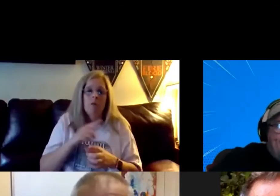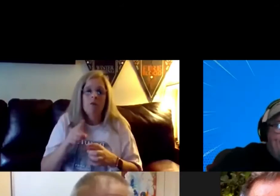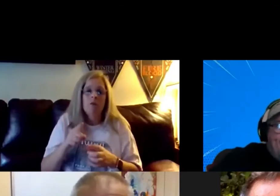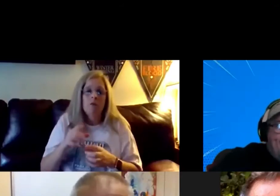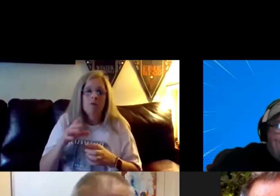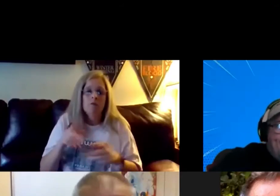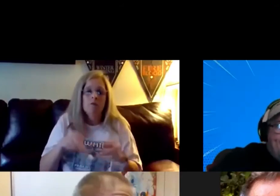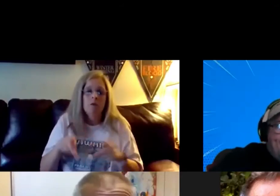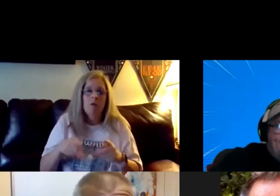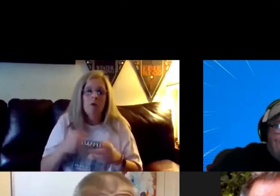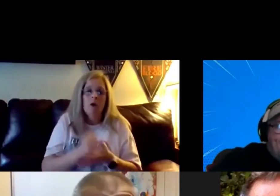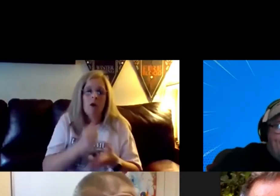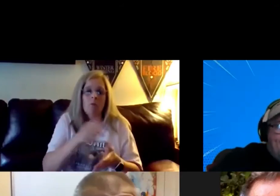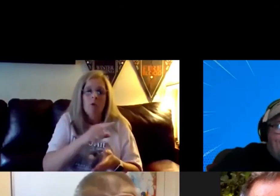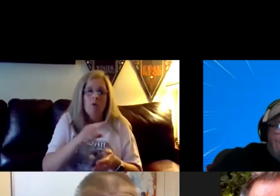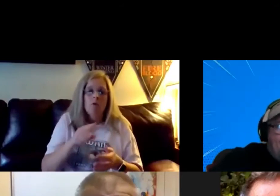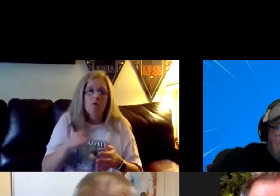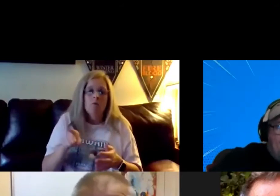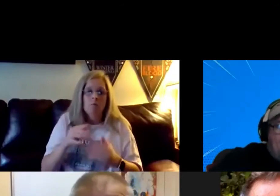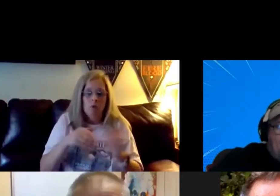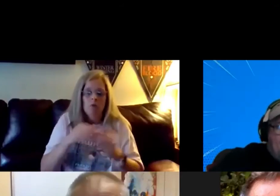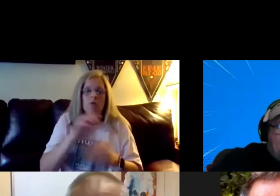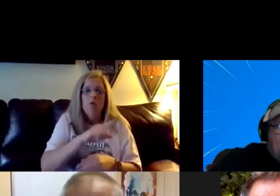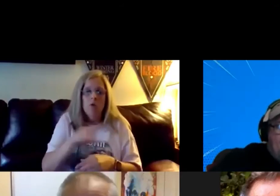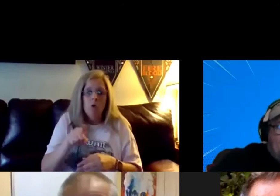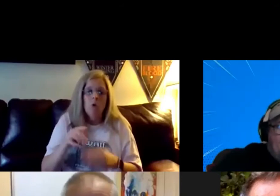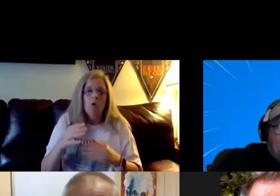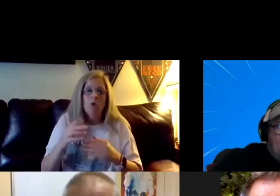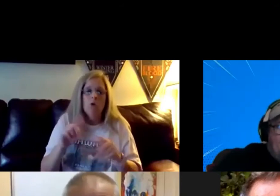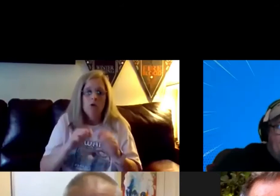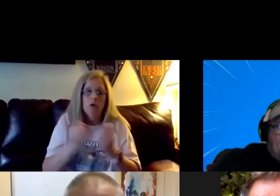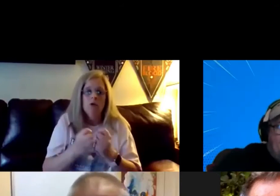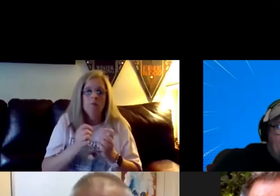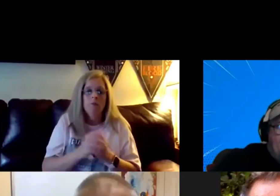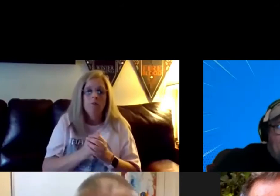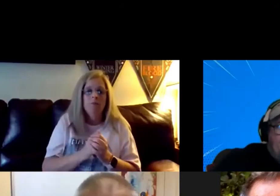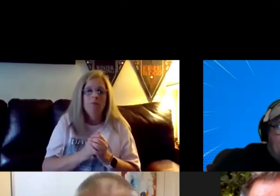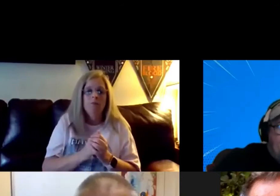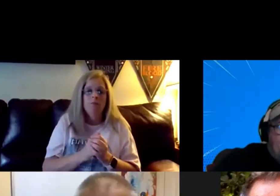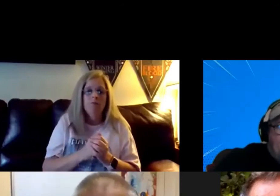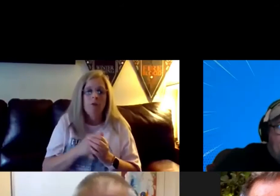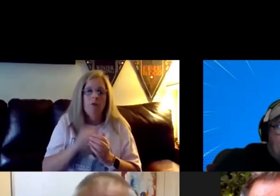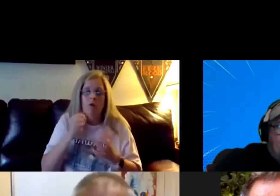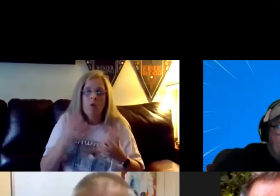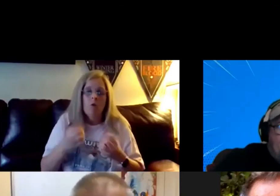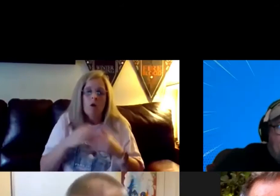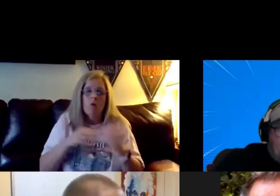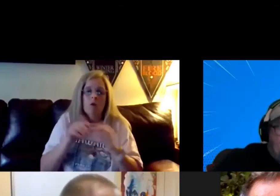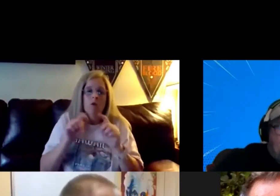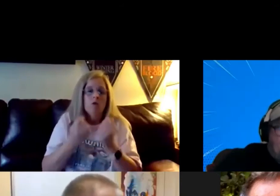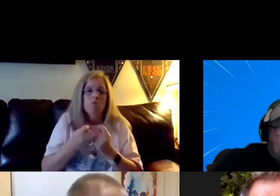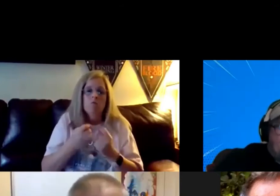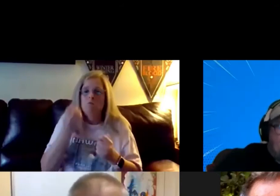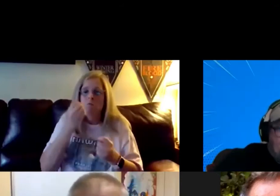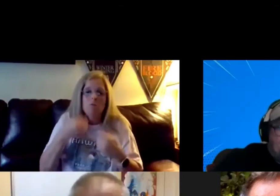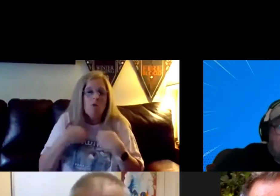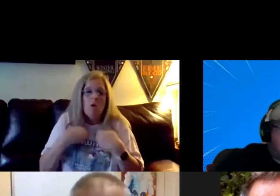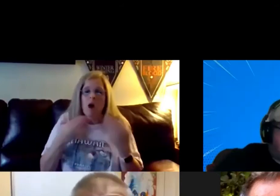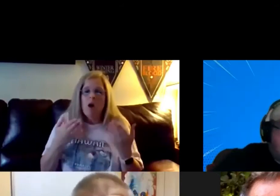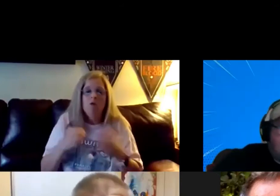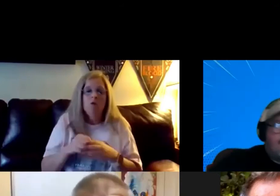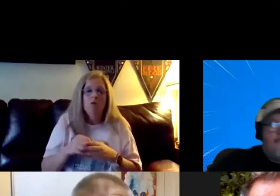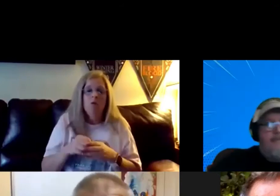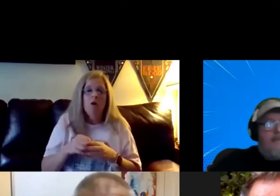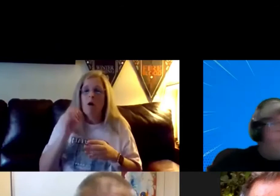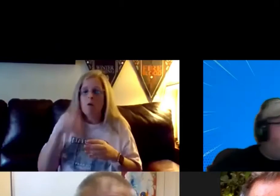obviously help you build your teams. It's not about building teams. You know, if you don't want to build a team, you don't have to. The Onpassive business will build it